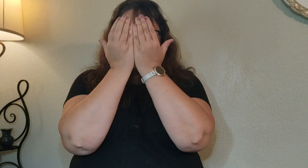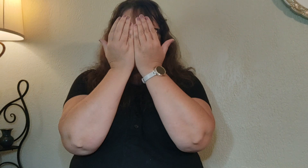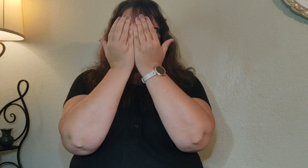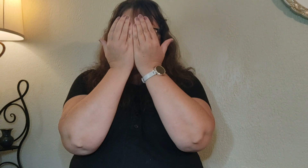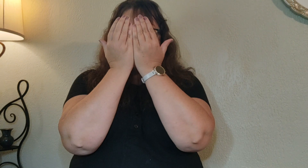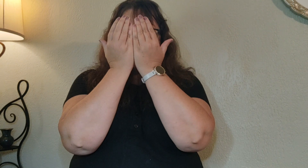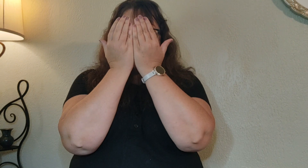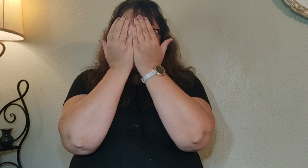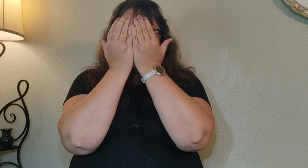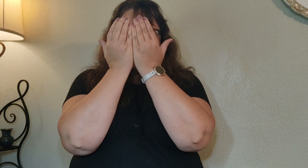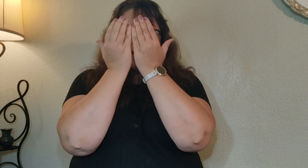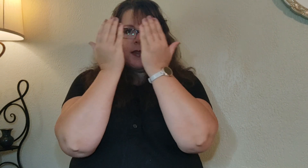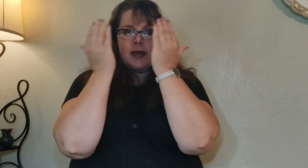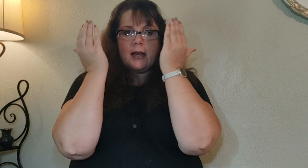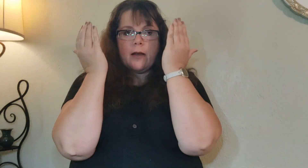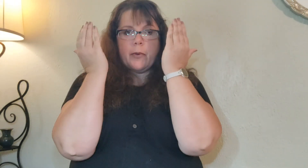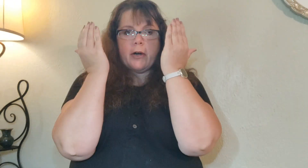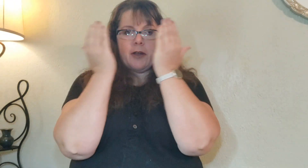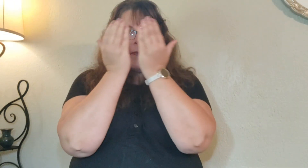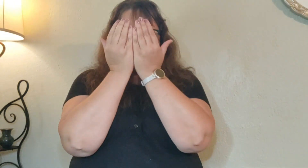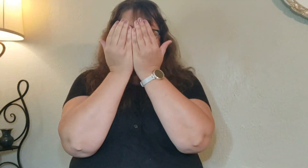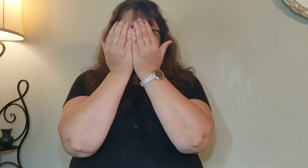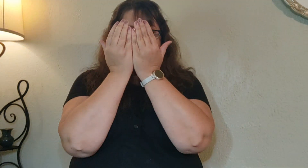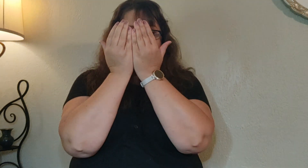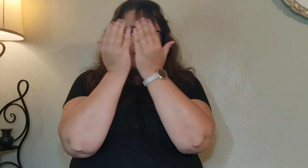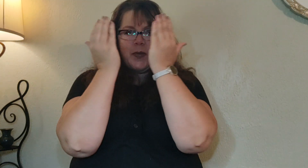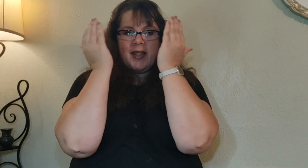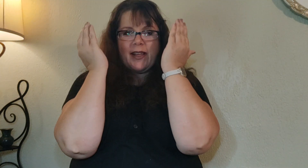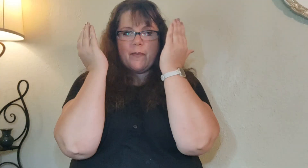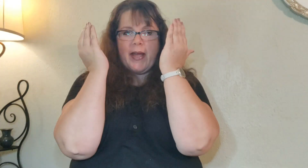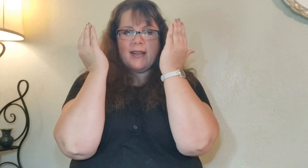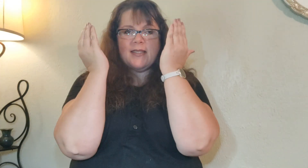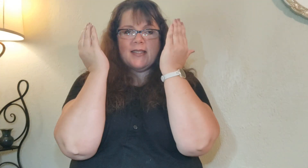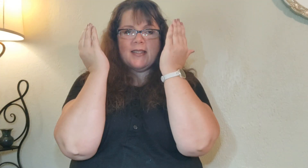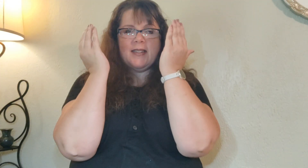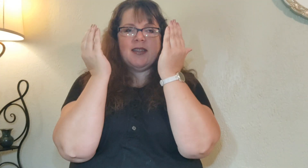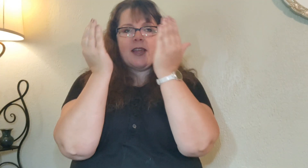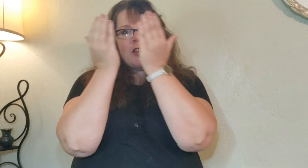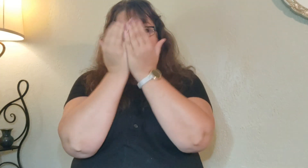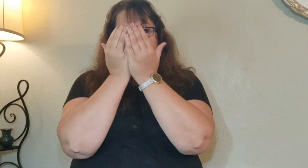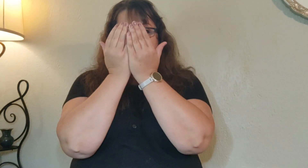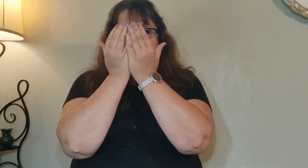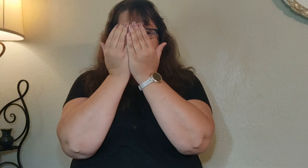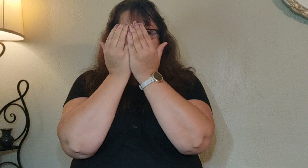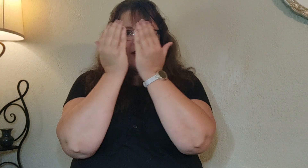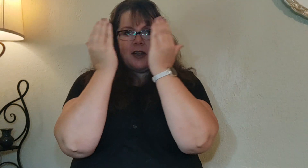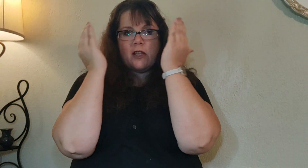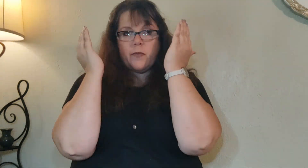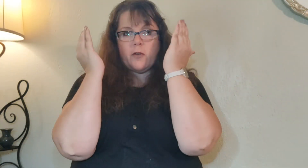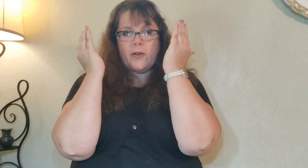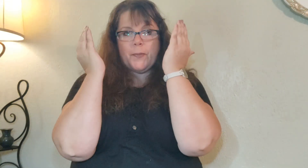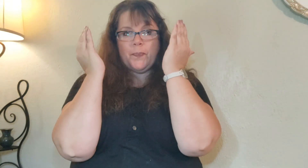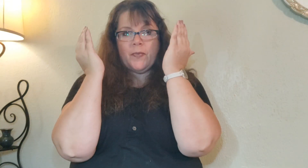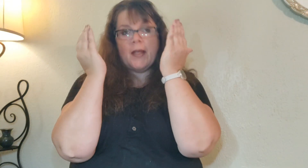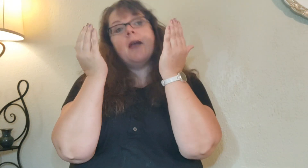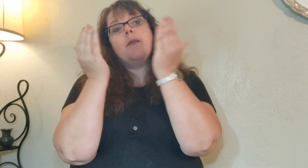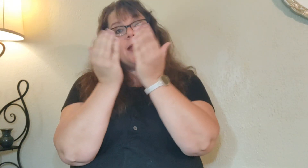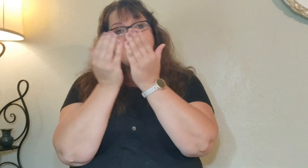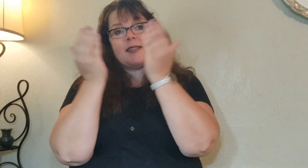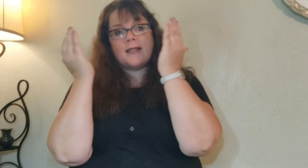you and then apart. It would be like a mask. Like you have the mask on and you move it. But that's the